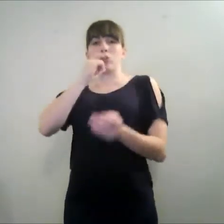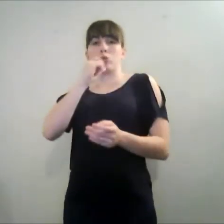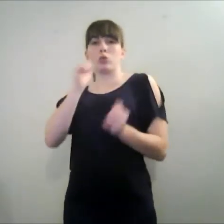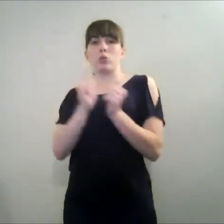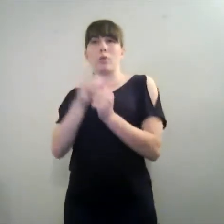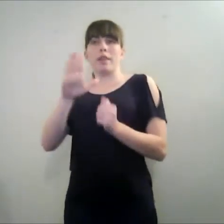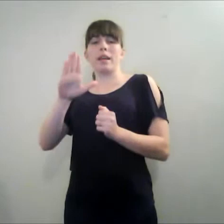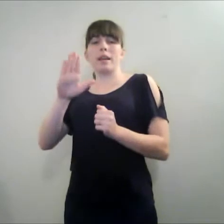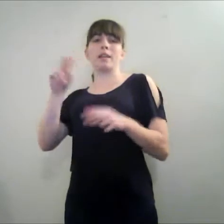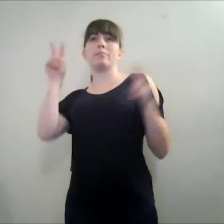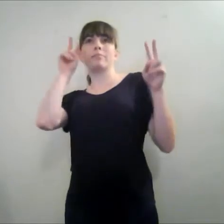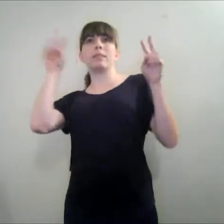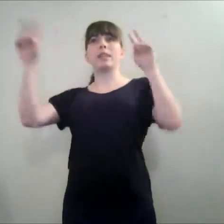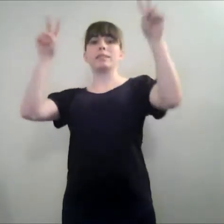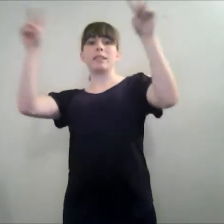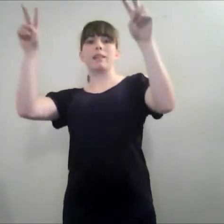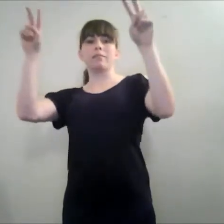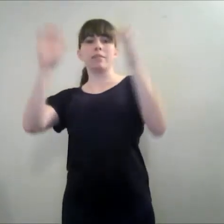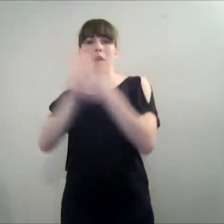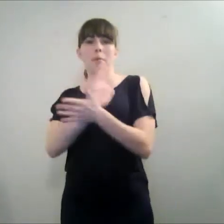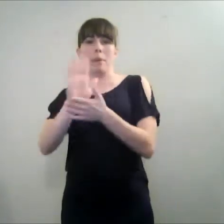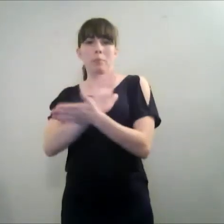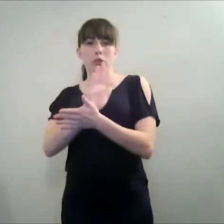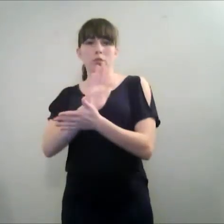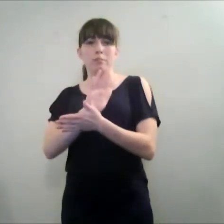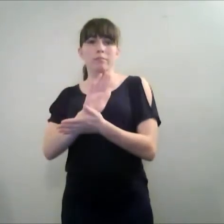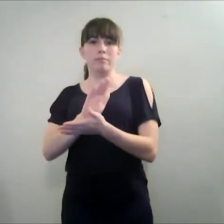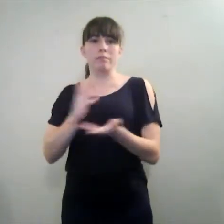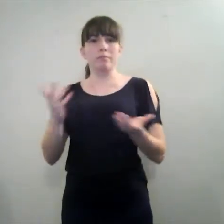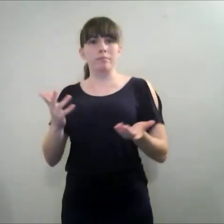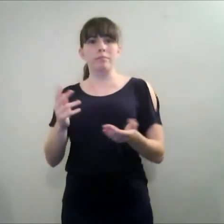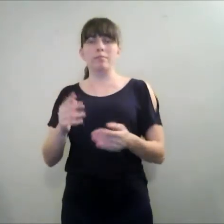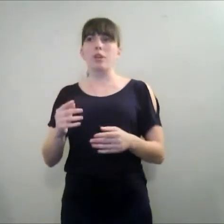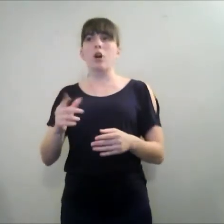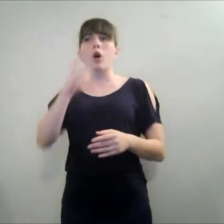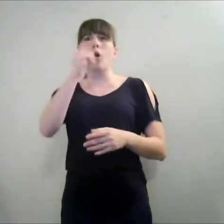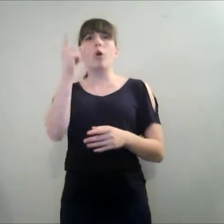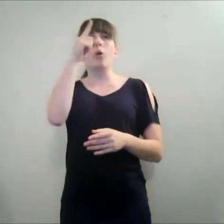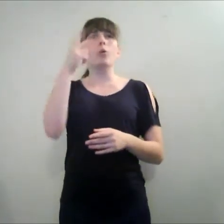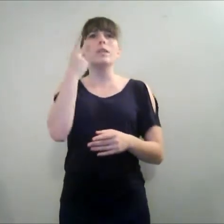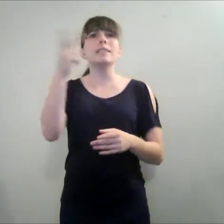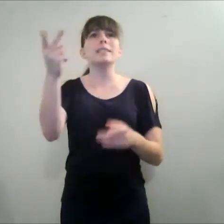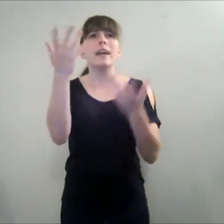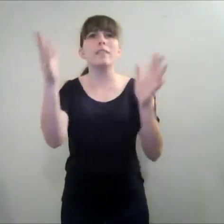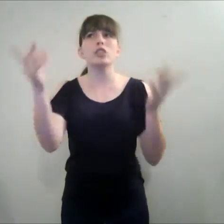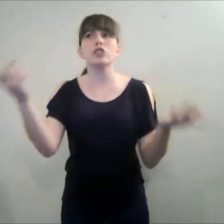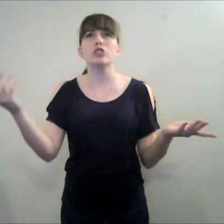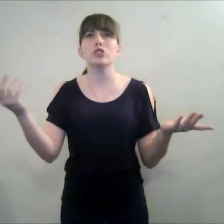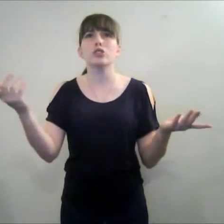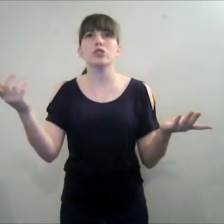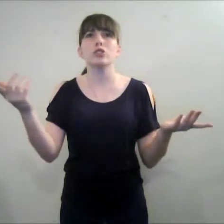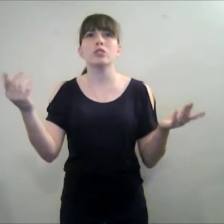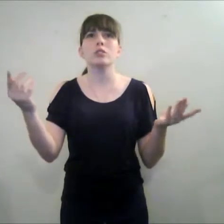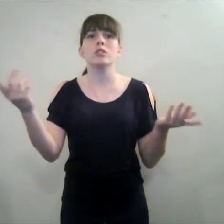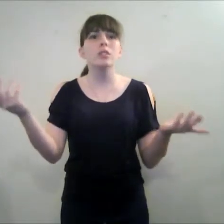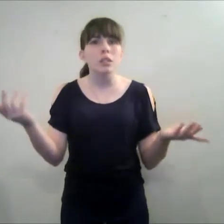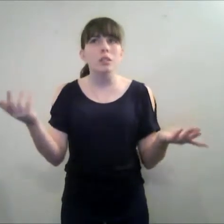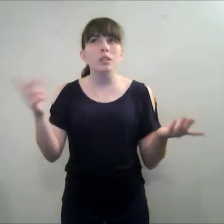Who's psychic. You're not nerds if you say yes. Who's seen Doctor Who's psychic paper? Oh, right, you were in the library the whole time studying, I guess. Is